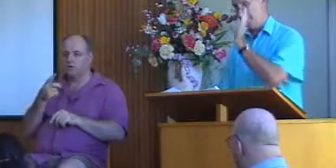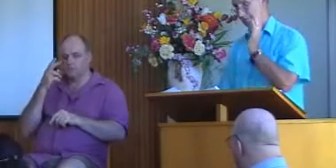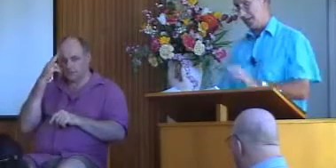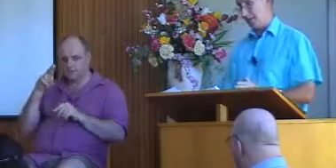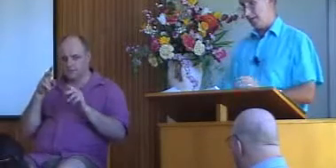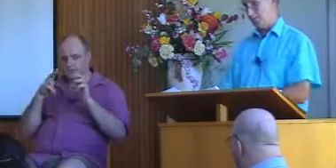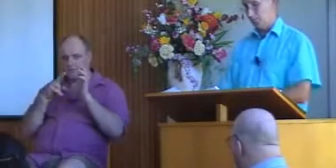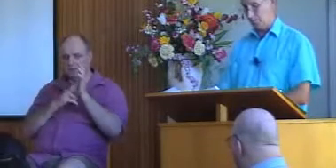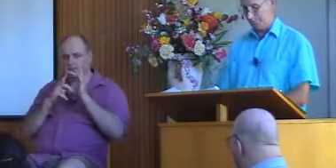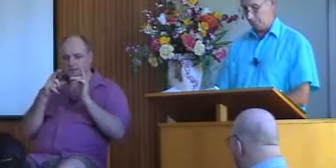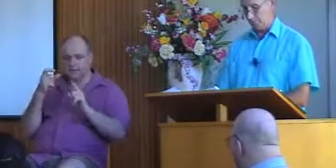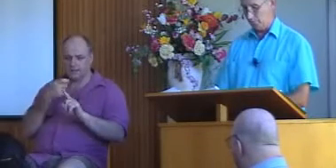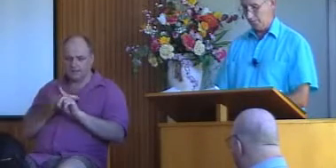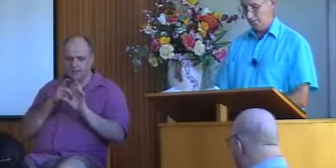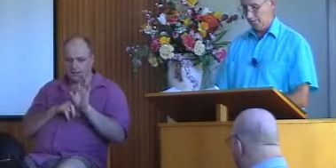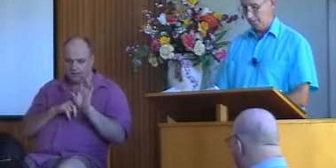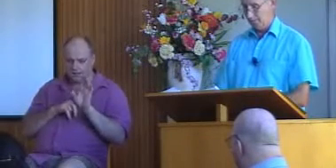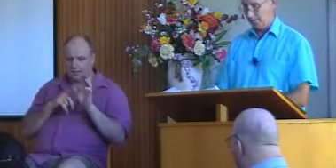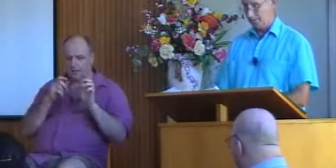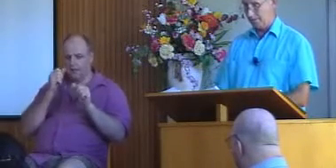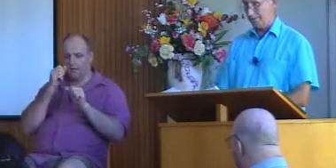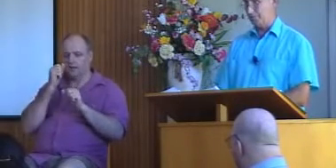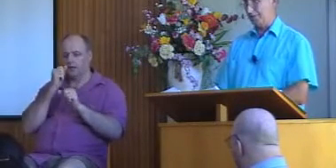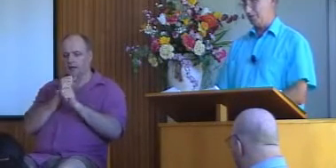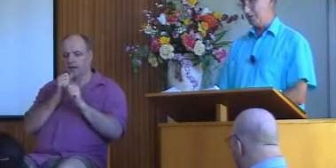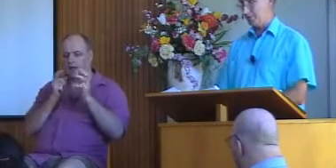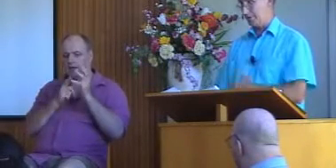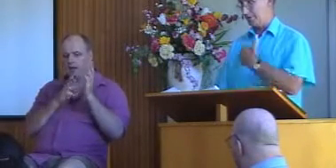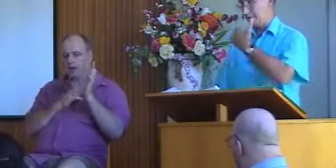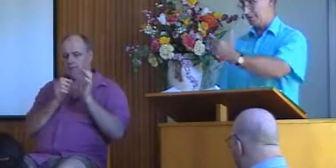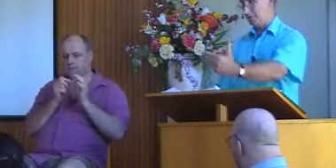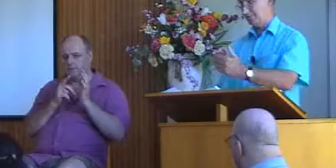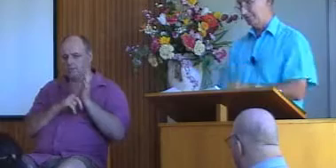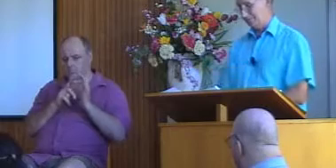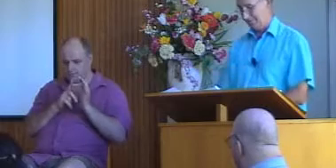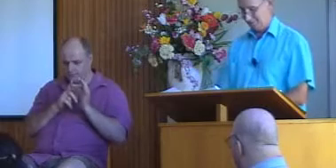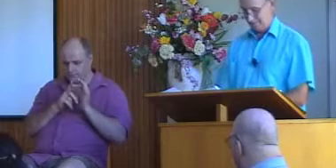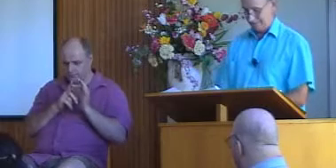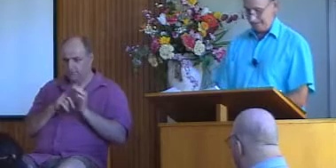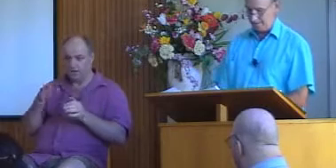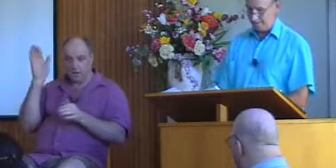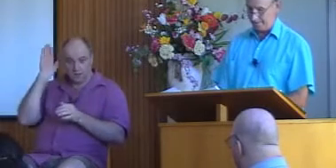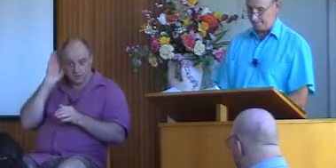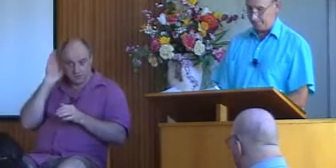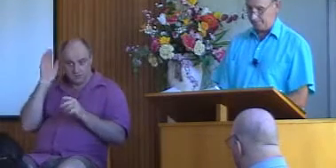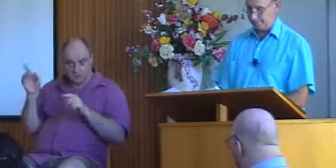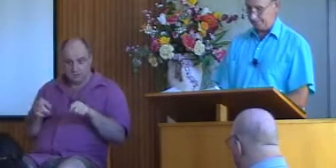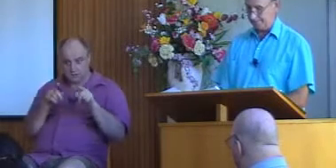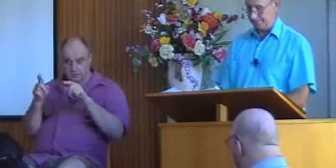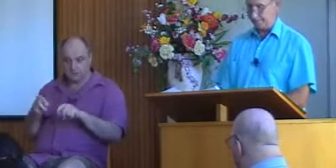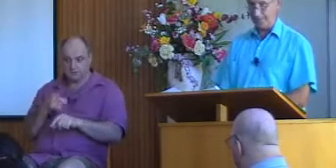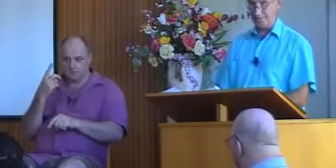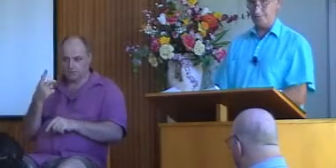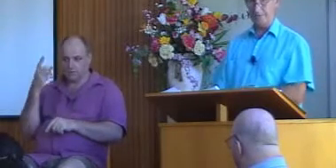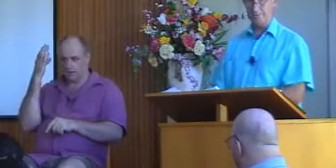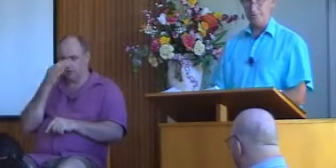the end of the hour, or whatever it went for, I could understand what he was trying to get across. Unlike on some